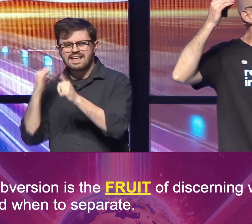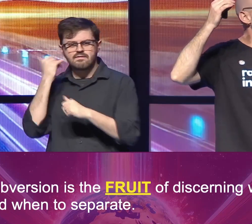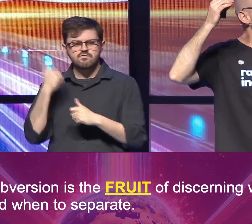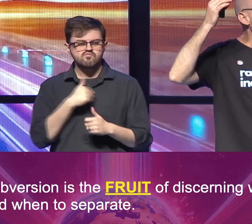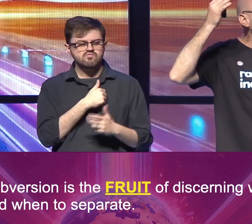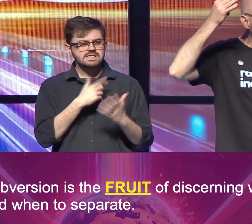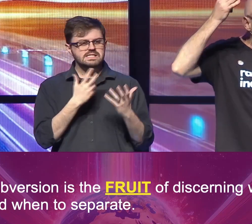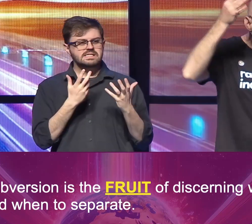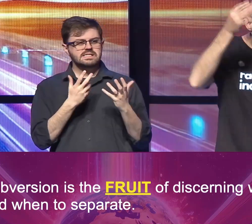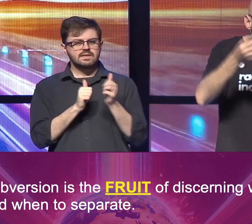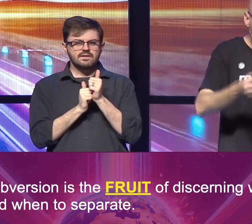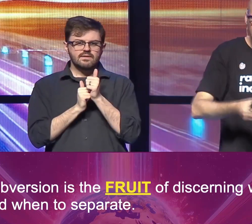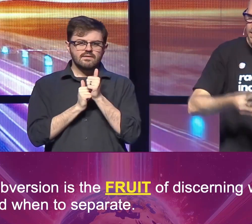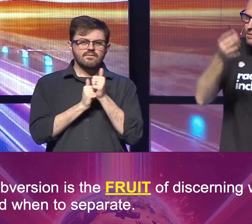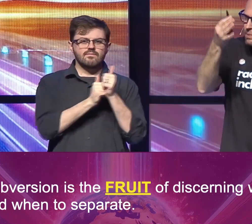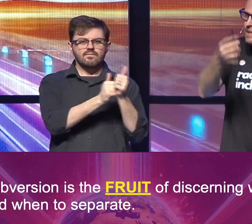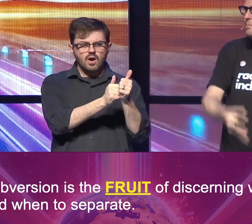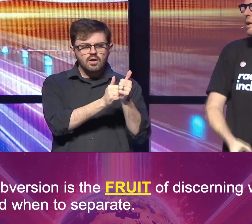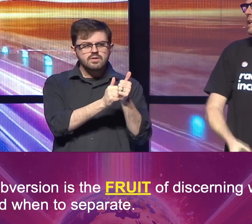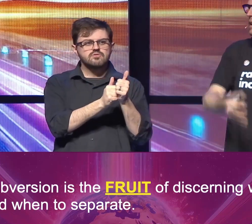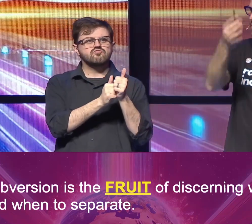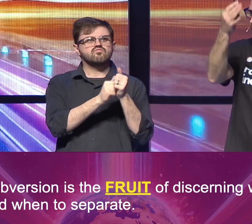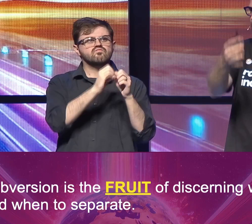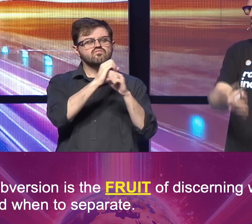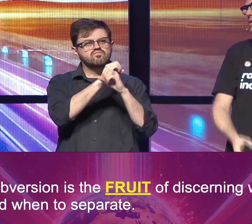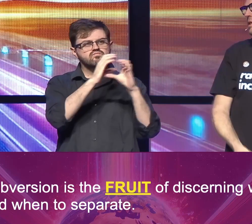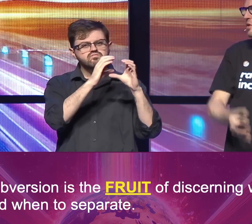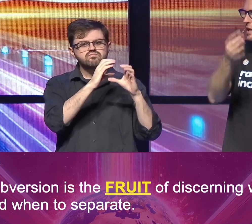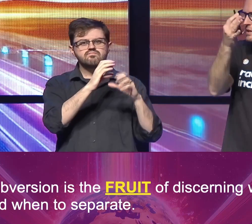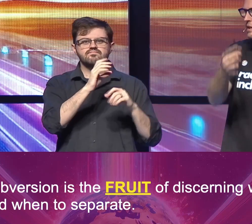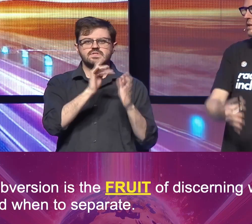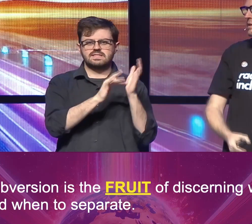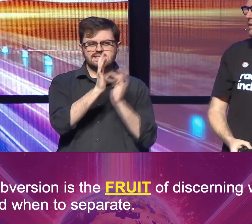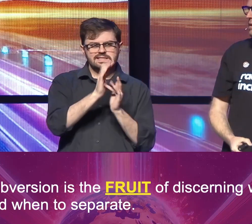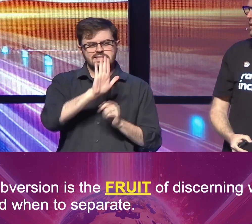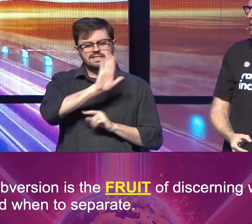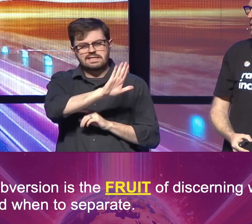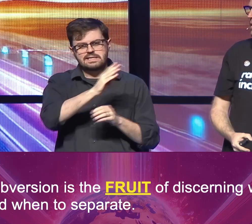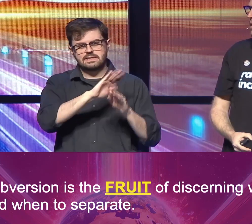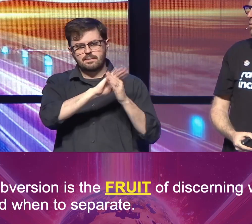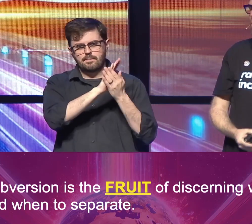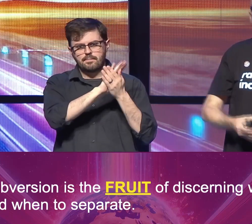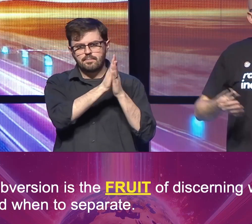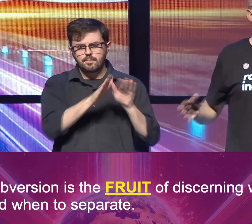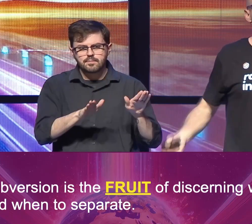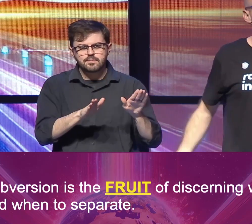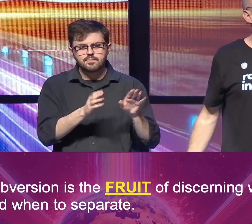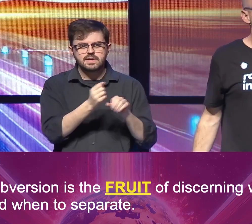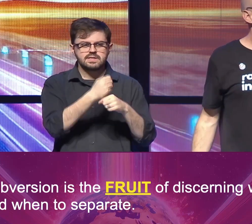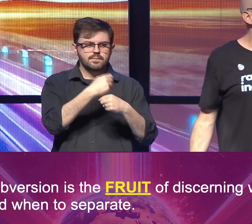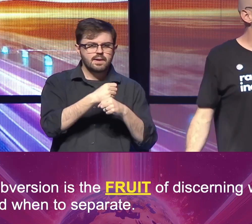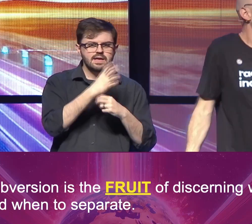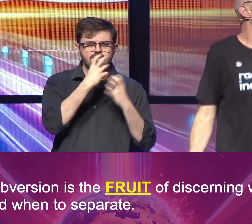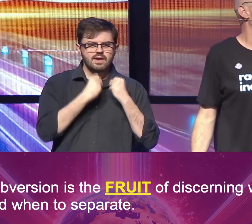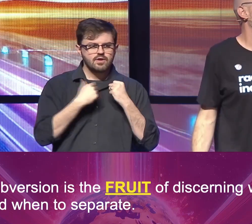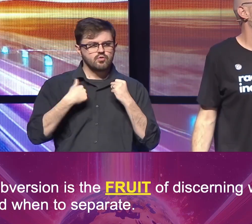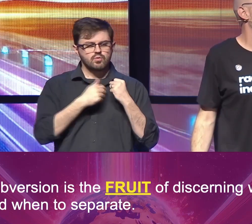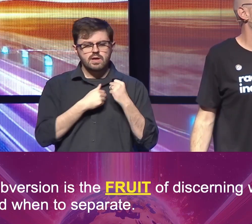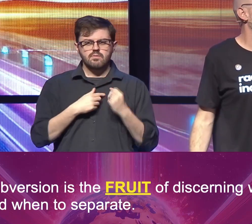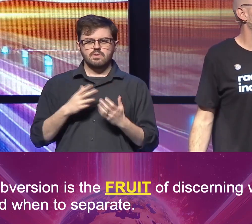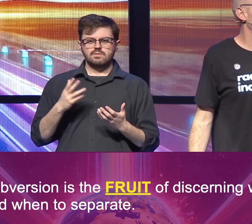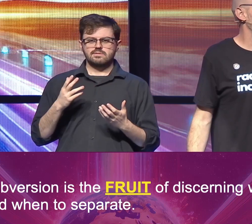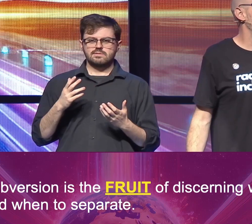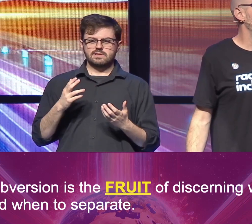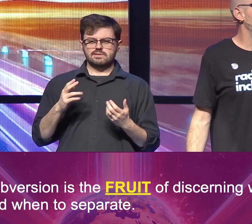we're asking this through the lens of the peacemaking values of Jesus, we will naturally be a subversive people.